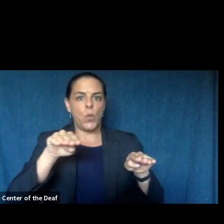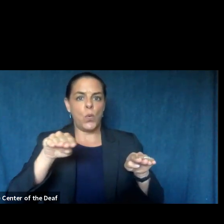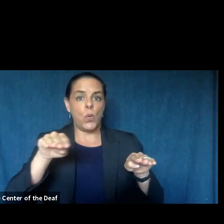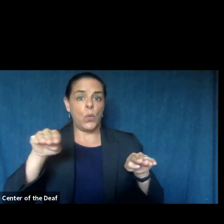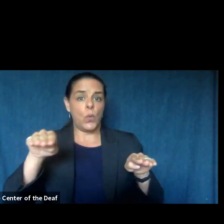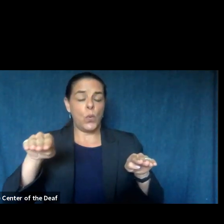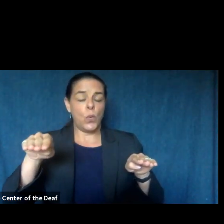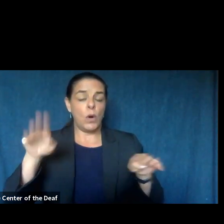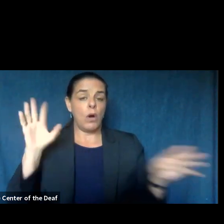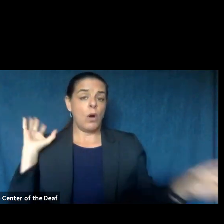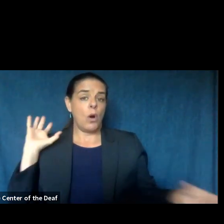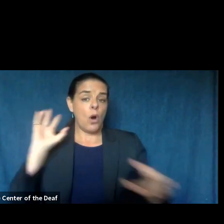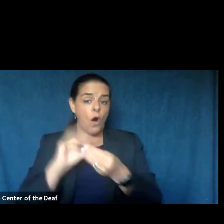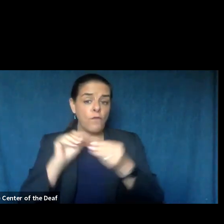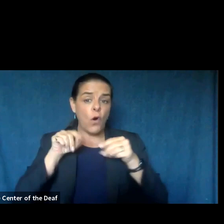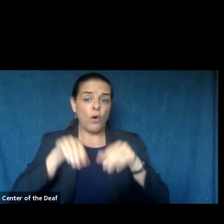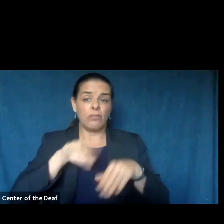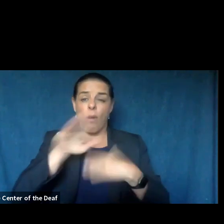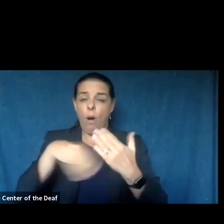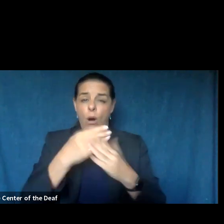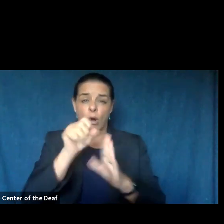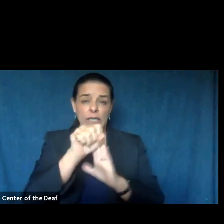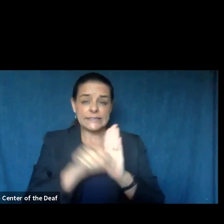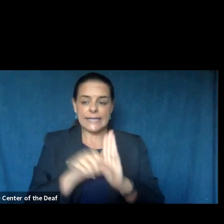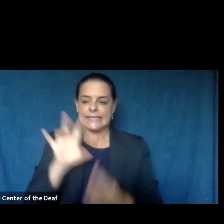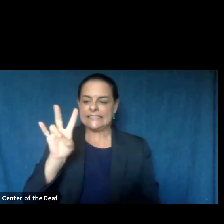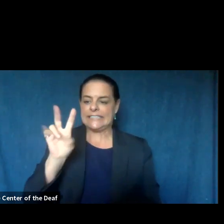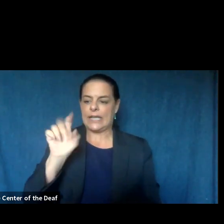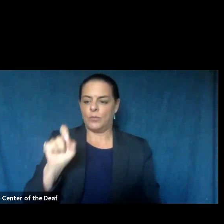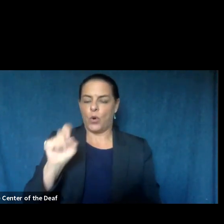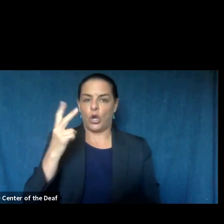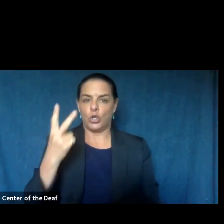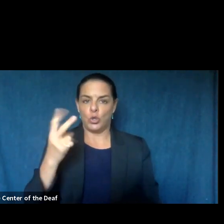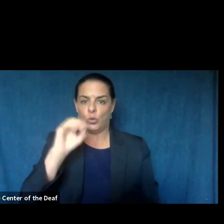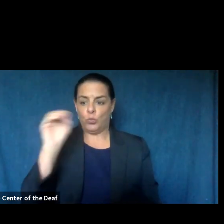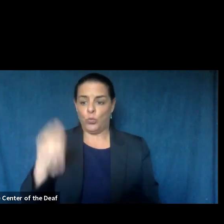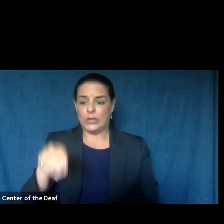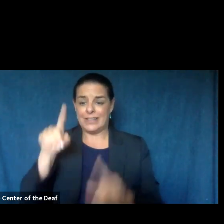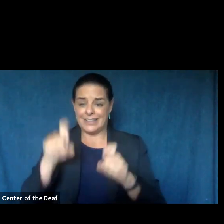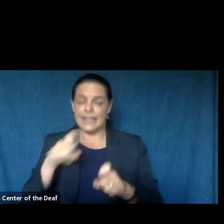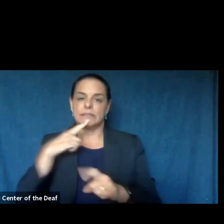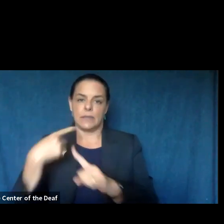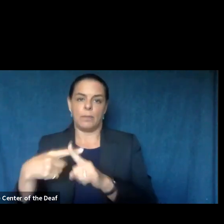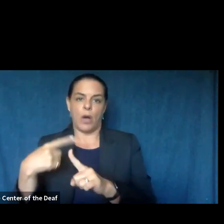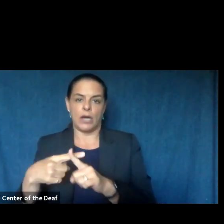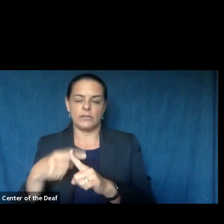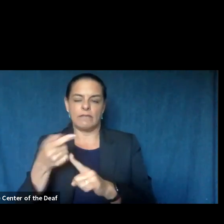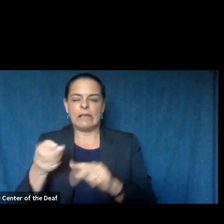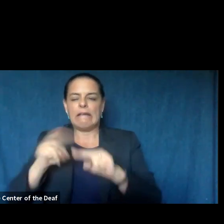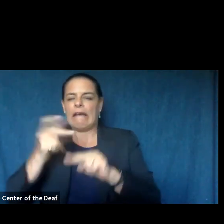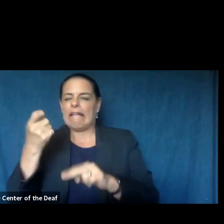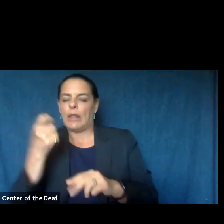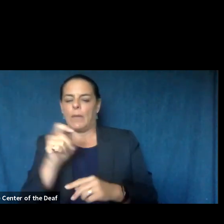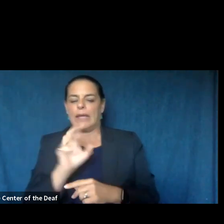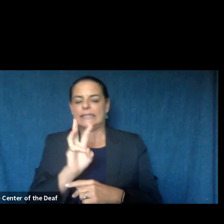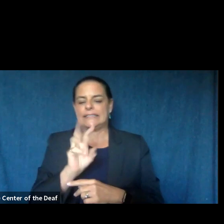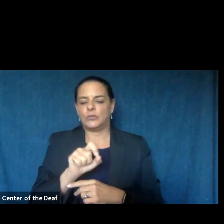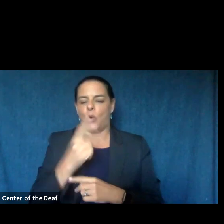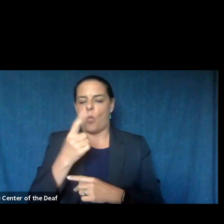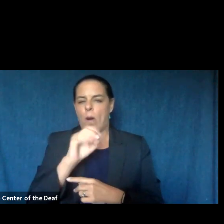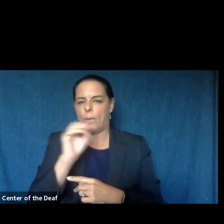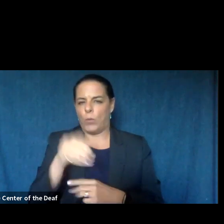Overall, throughout the state, 7.2% of tests are positive. That's up slightly from 6.1% 1 month